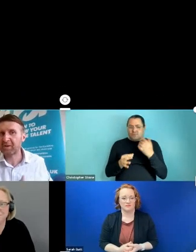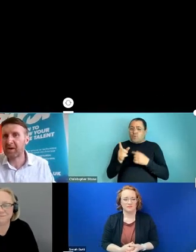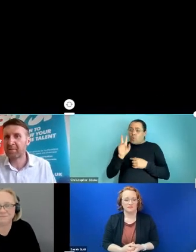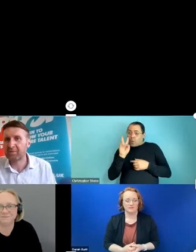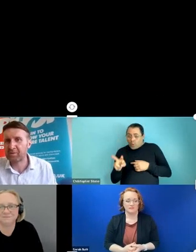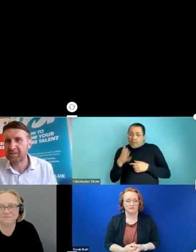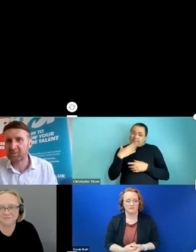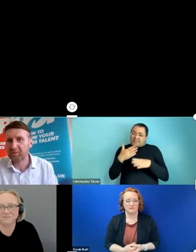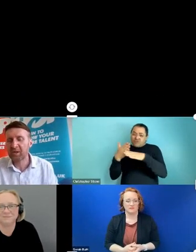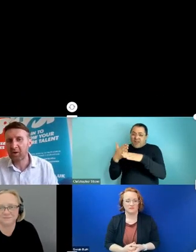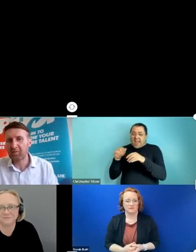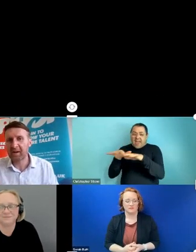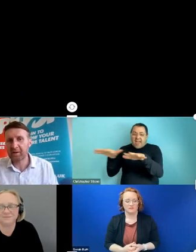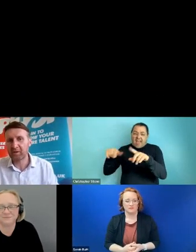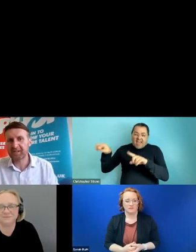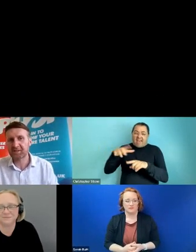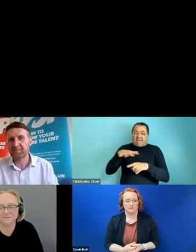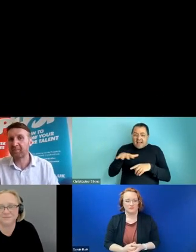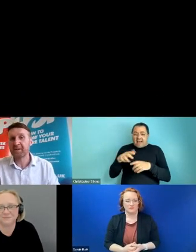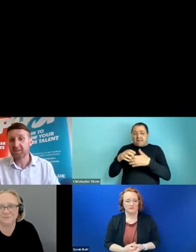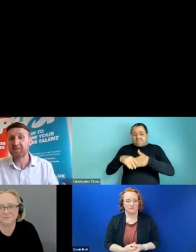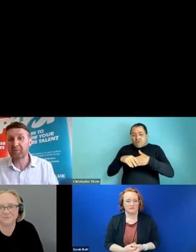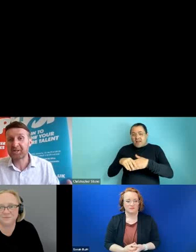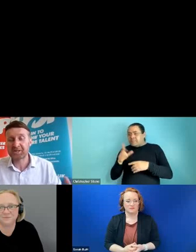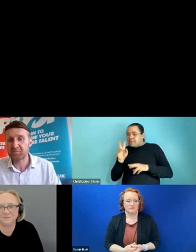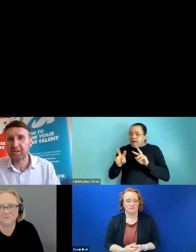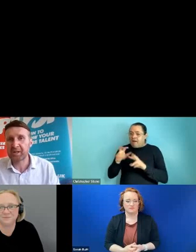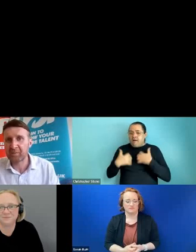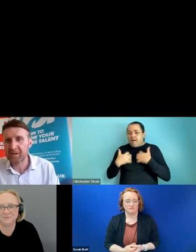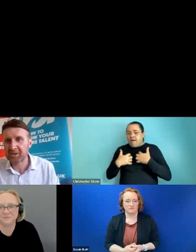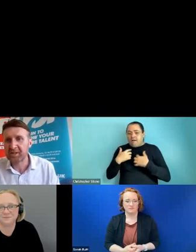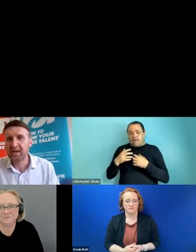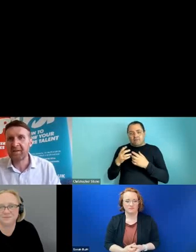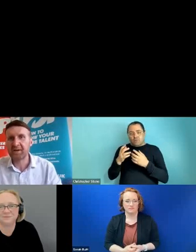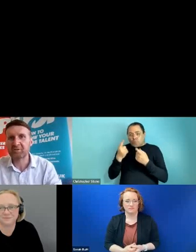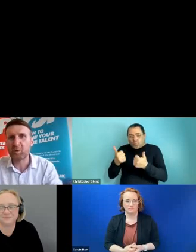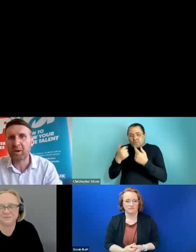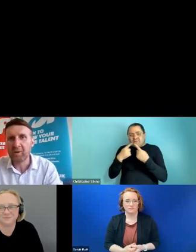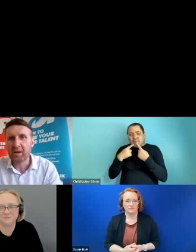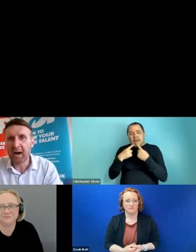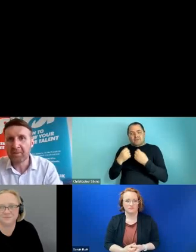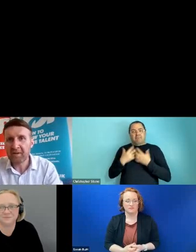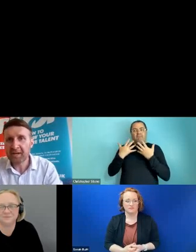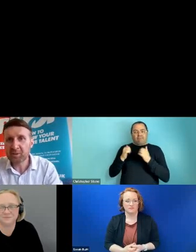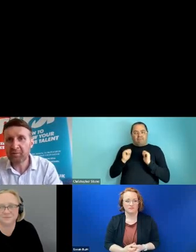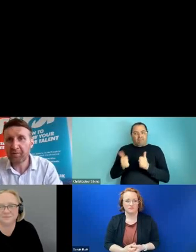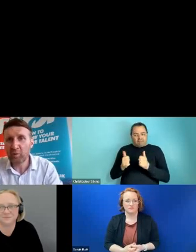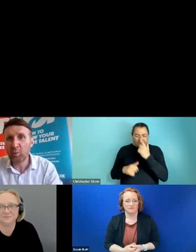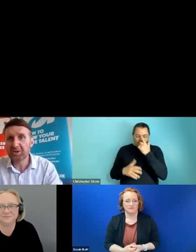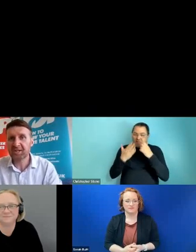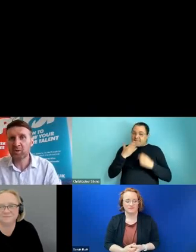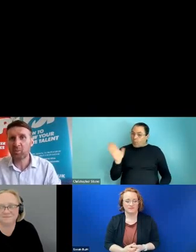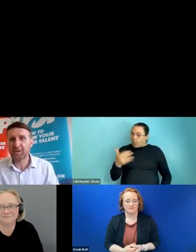share it with your family and friends as well. Hopefully they will find some inspiration, some really good information in there as well. Thank you to